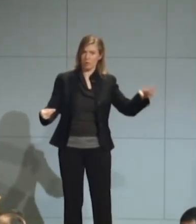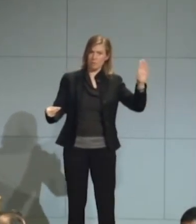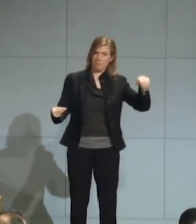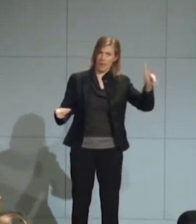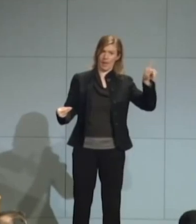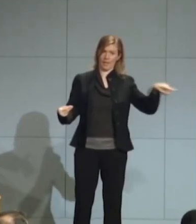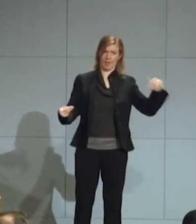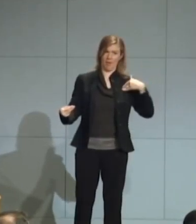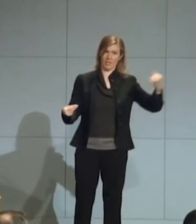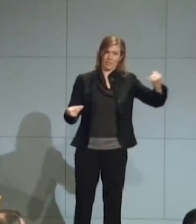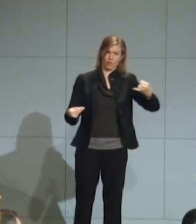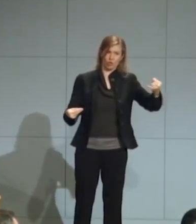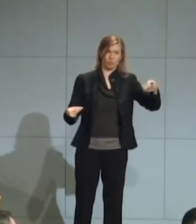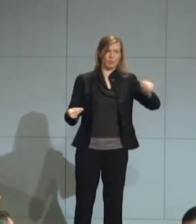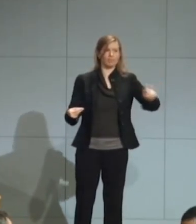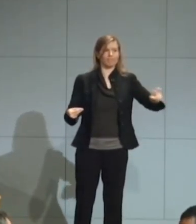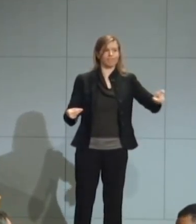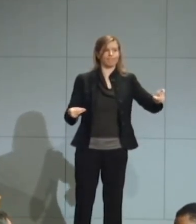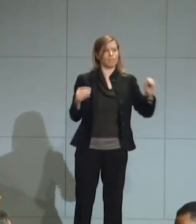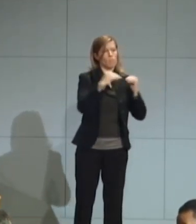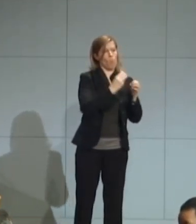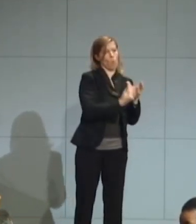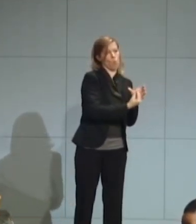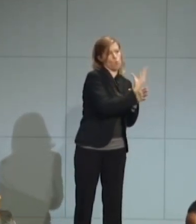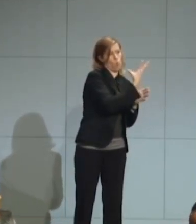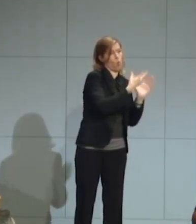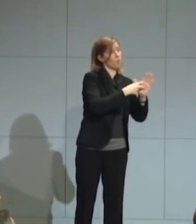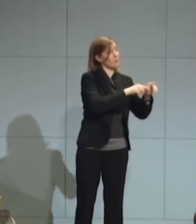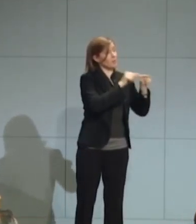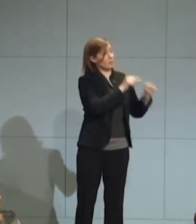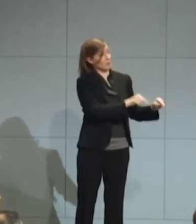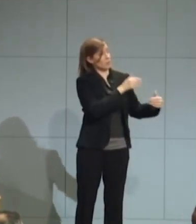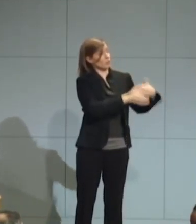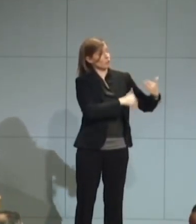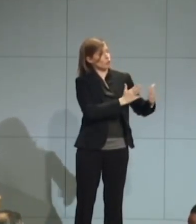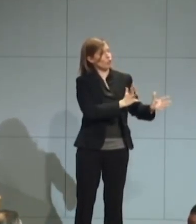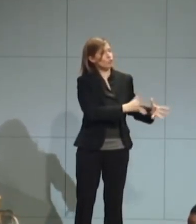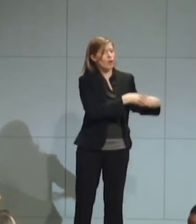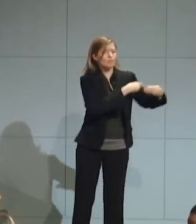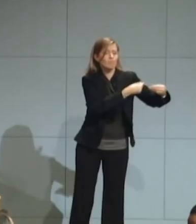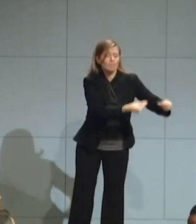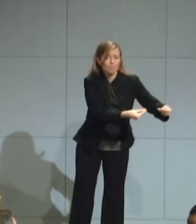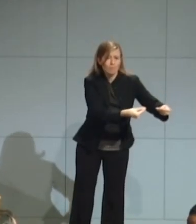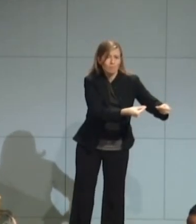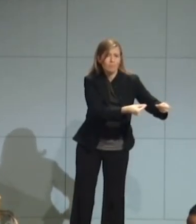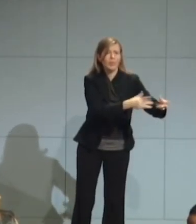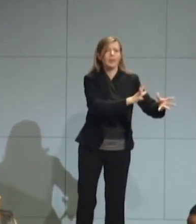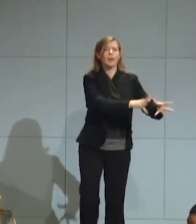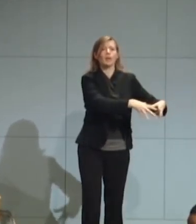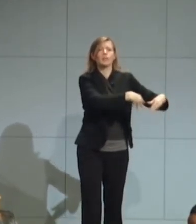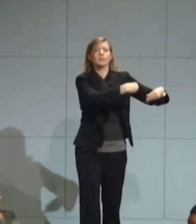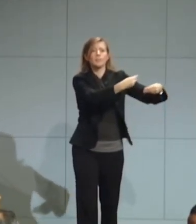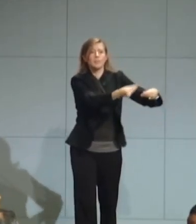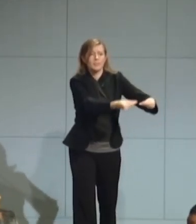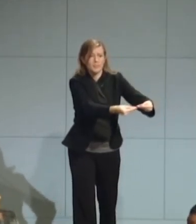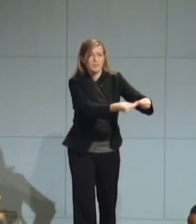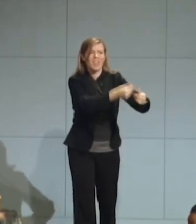first thing that they did before they did anything else was pass a law called the Naturalization Act